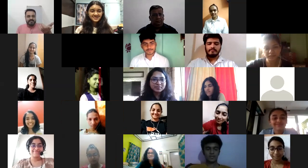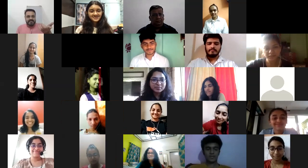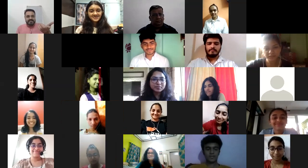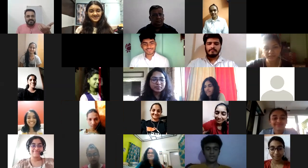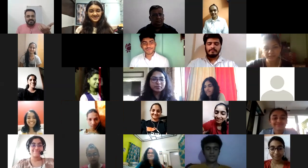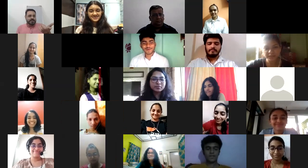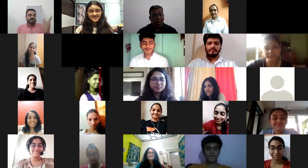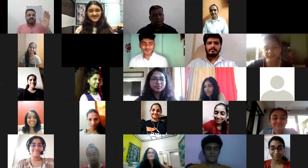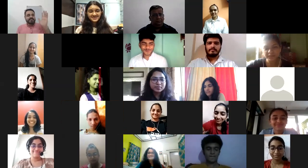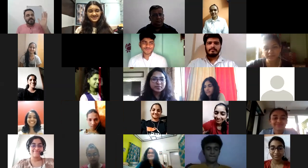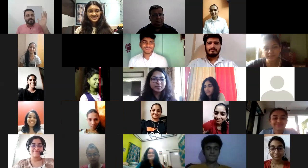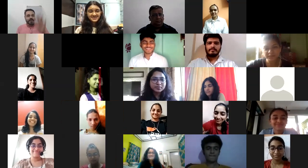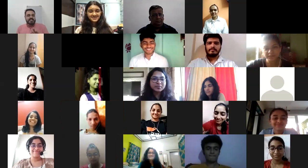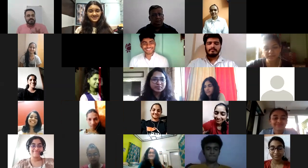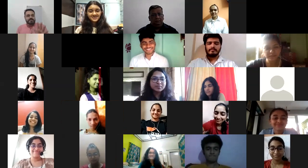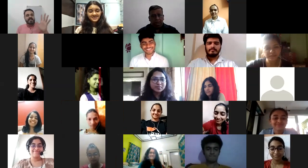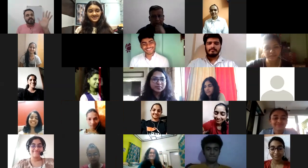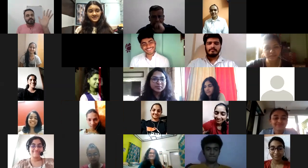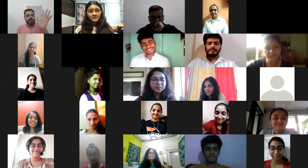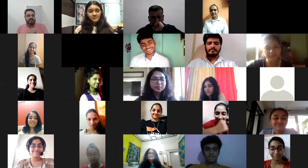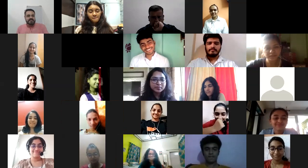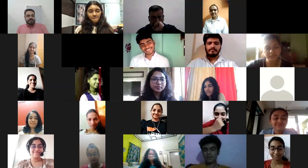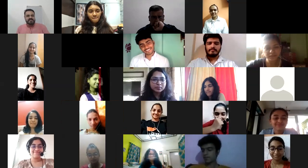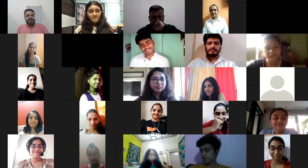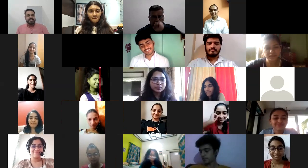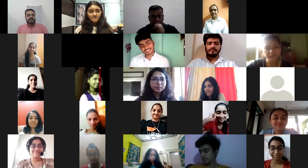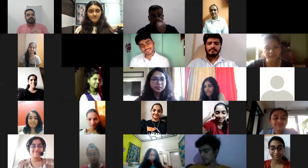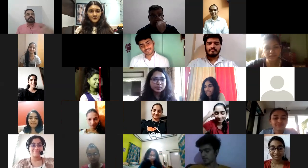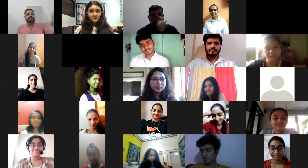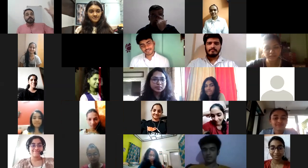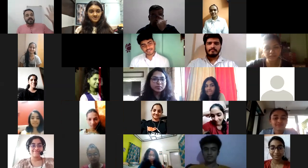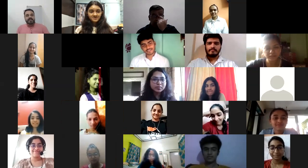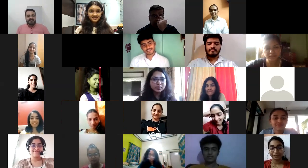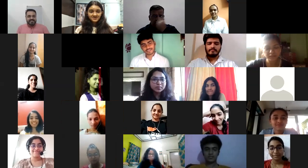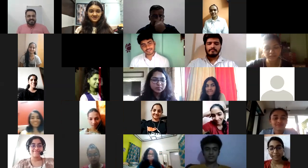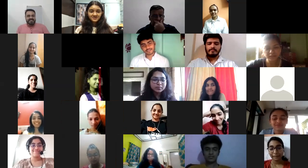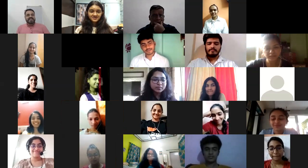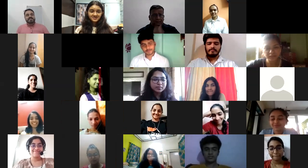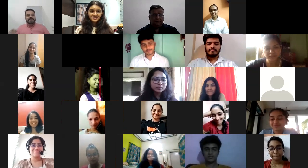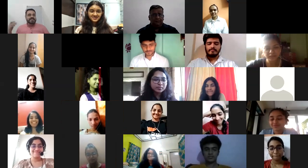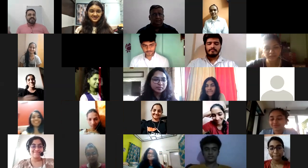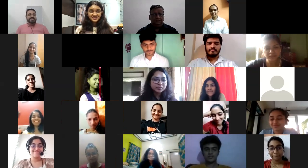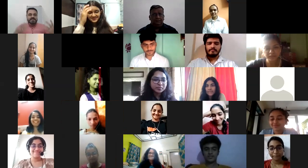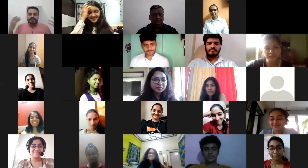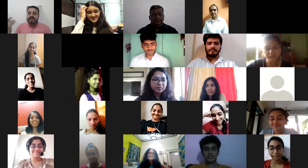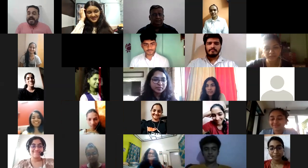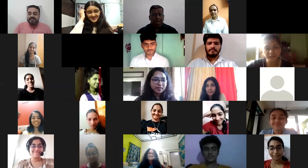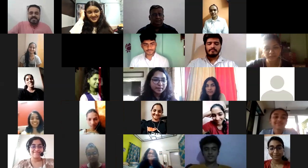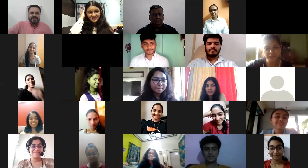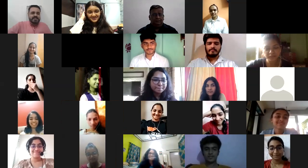So if your voice is breaking, your pictures are pixelating, we say you're breaking. So the language, see, so I was just